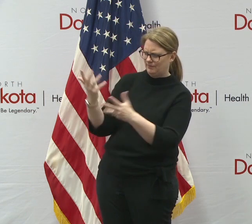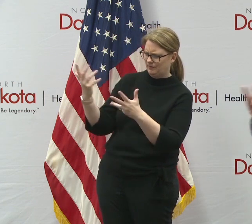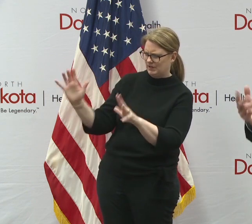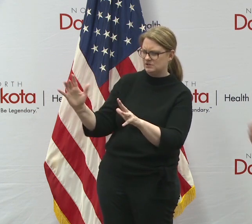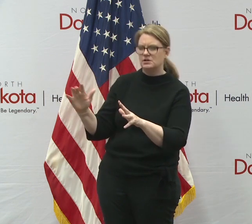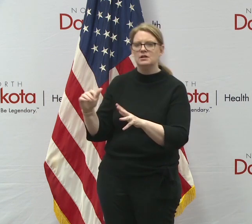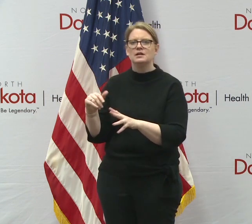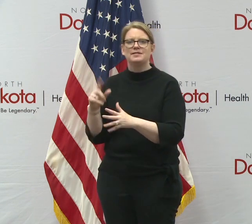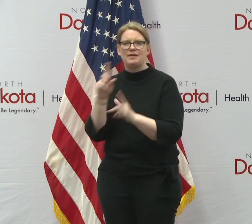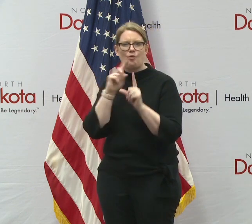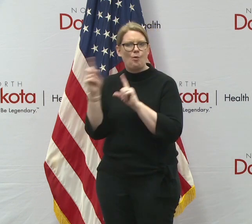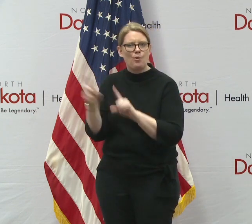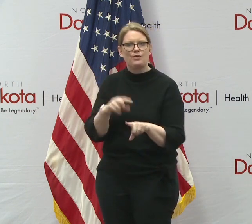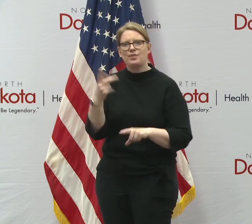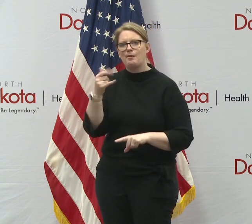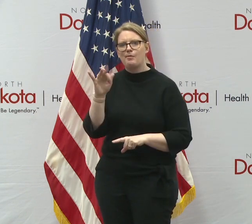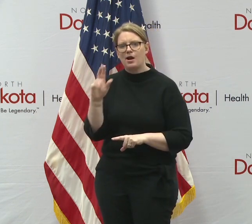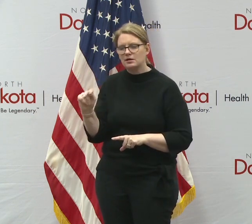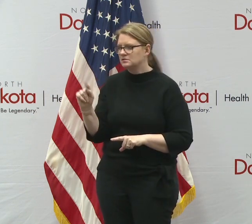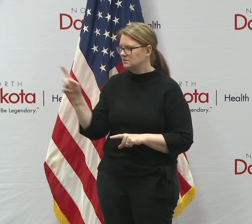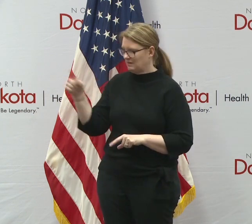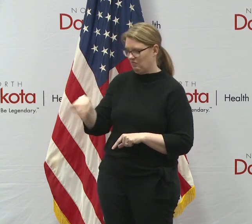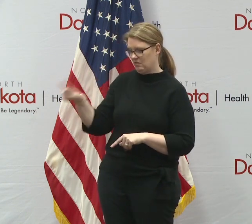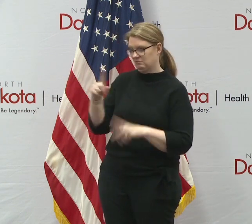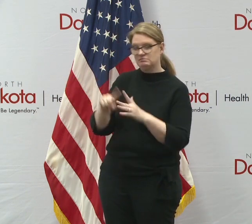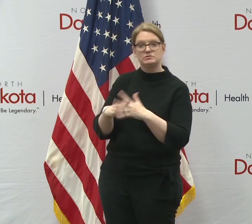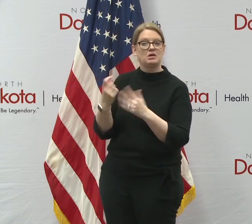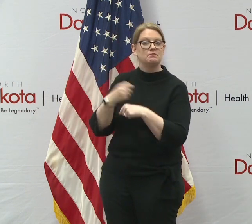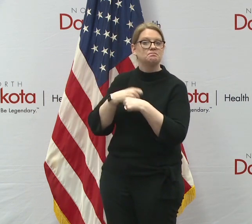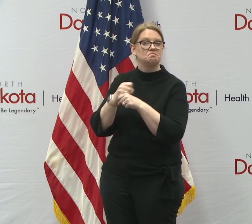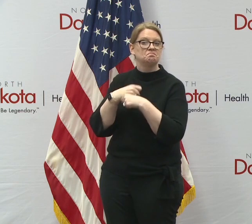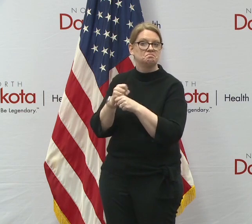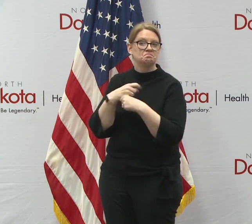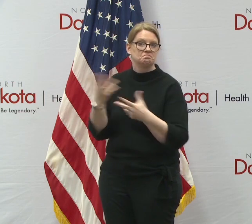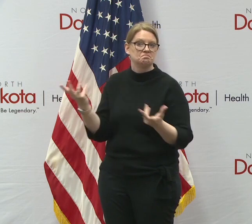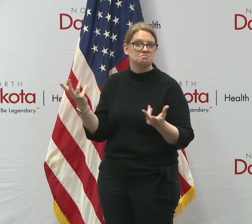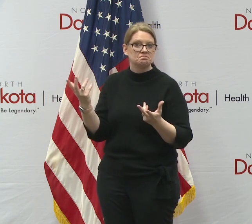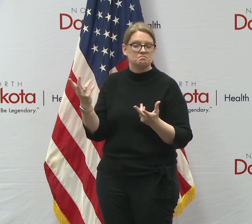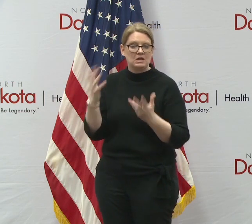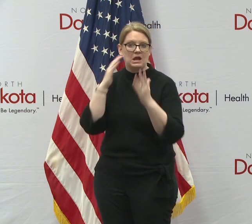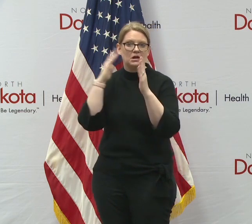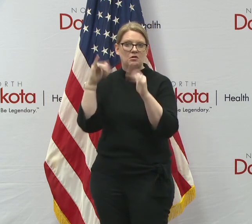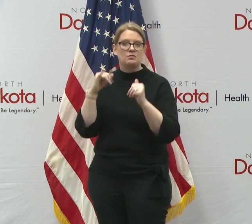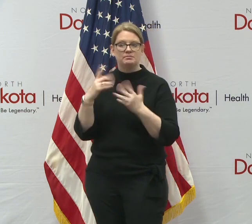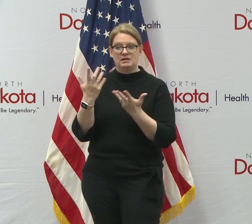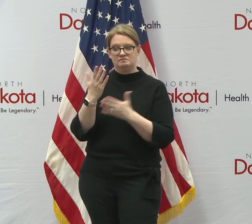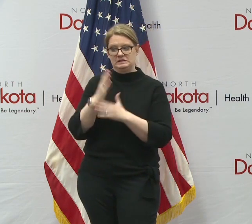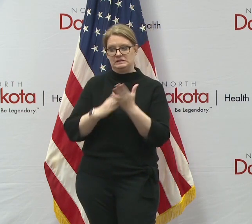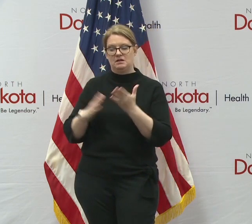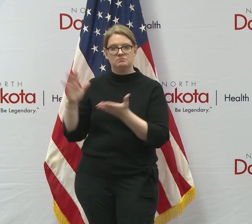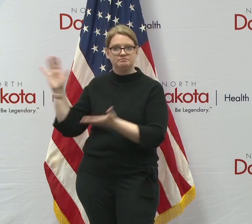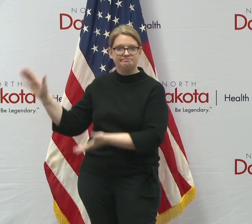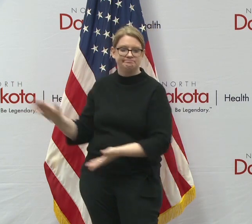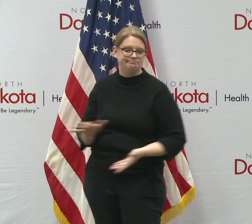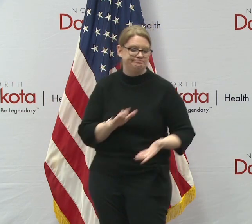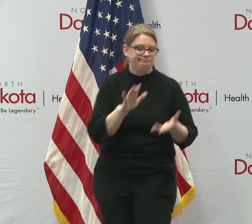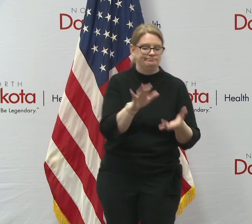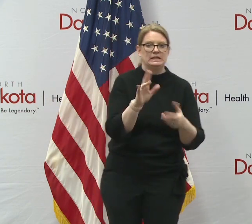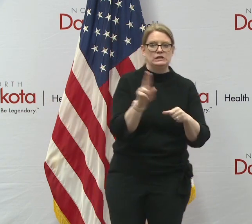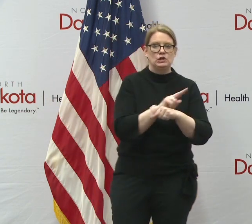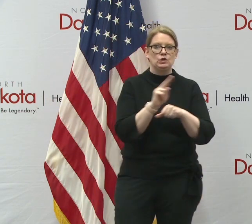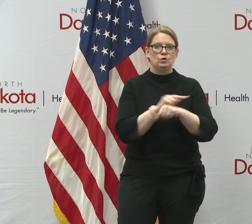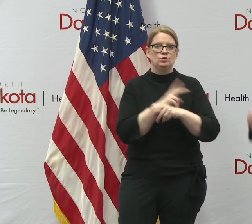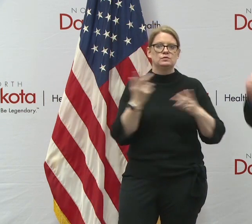source parts to come in, and they're going to start manufacturing and hope to have some of those coming online. And these would be on